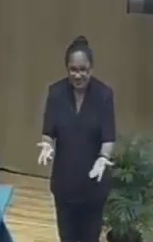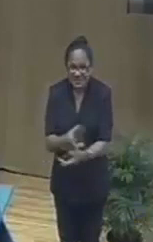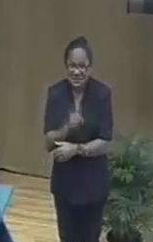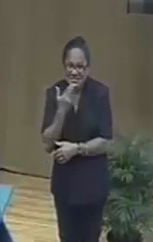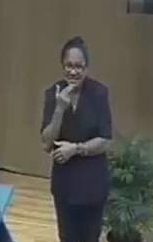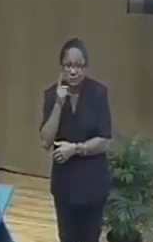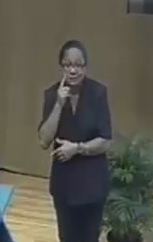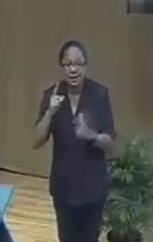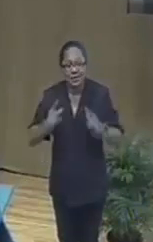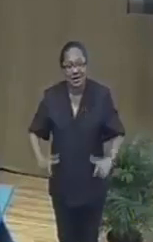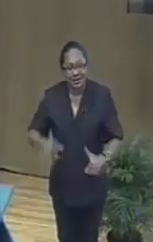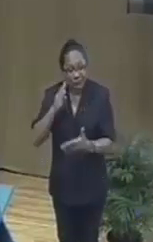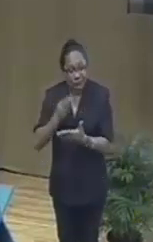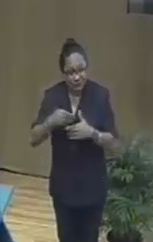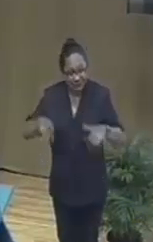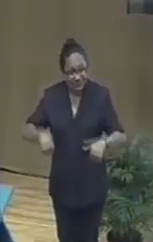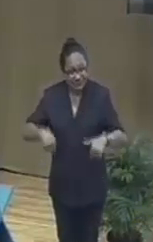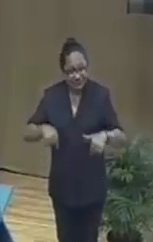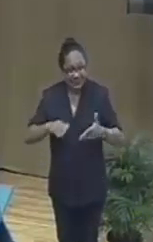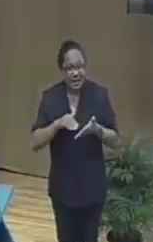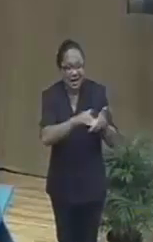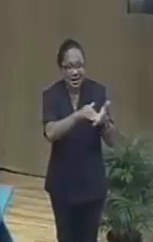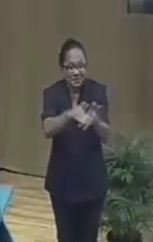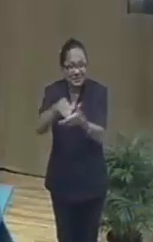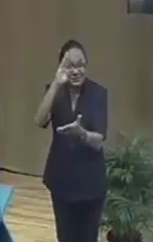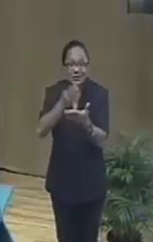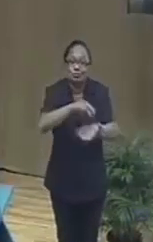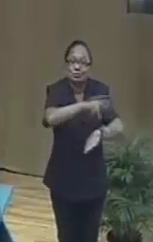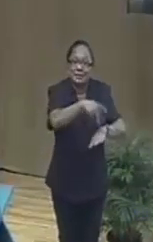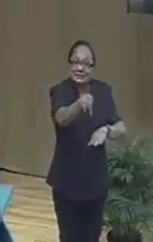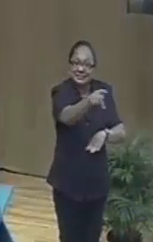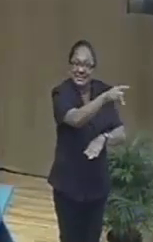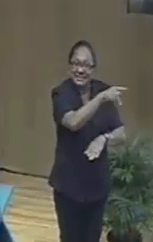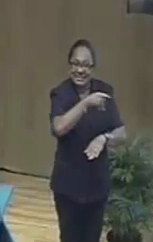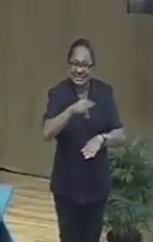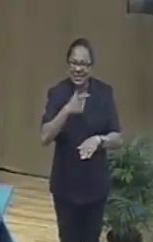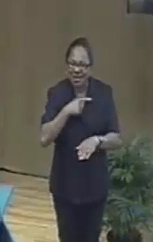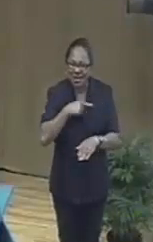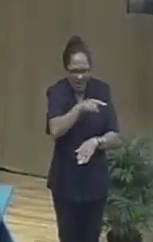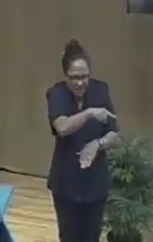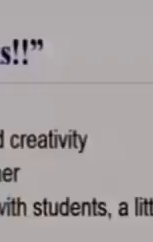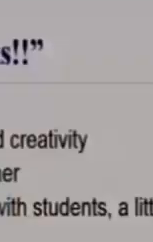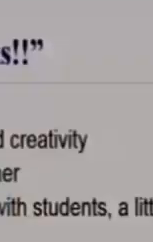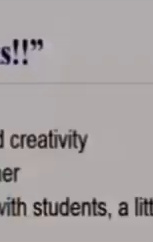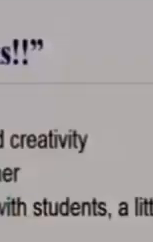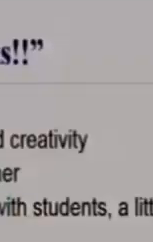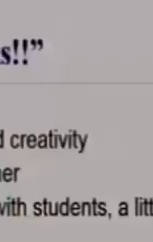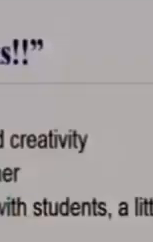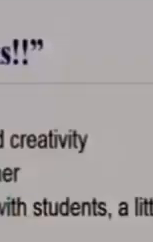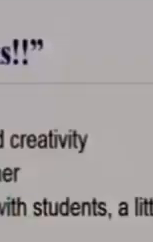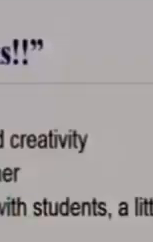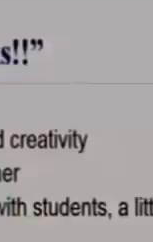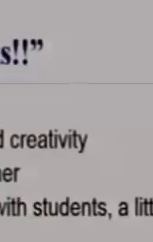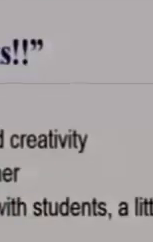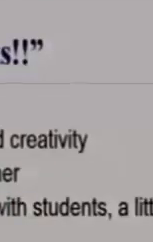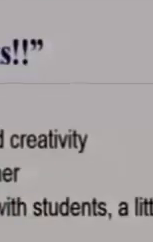see Lozada students assisting and encouraging regional students. And contrary to my fear